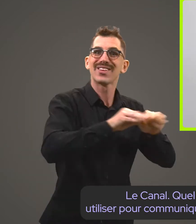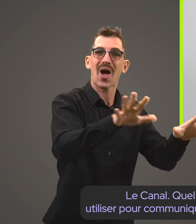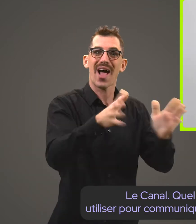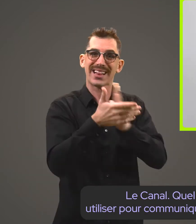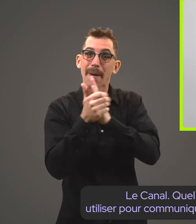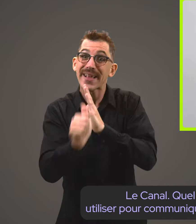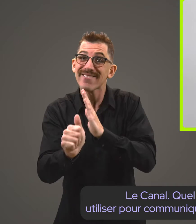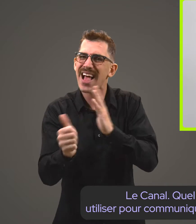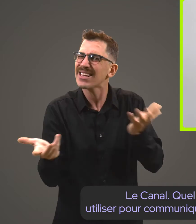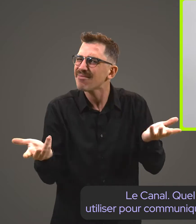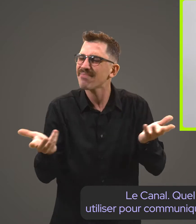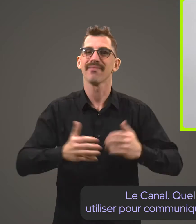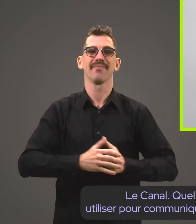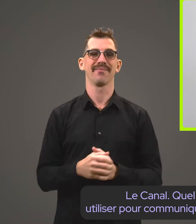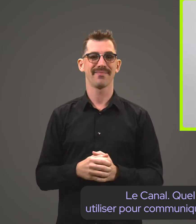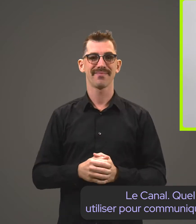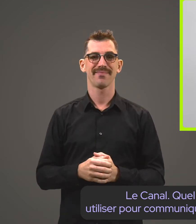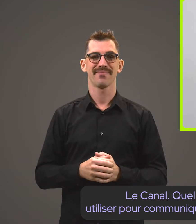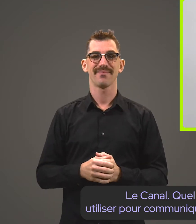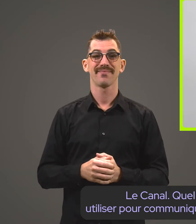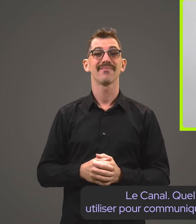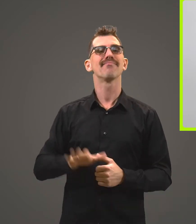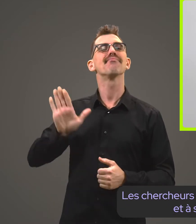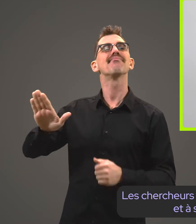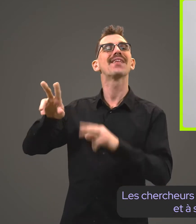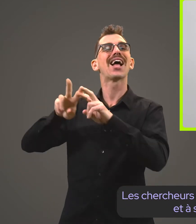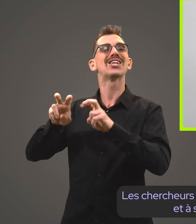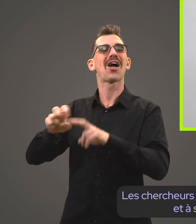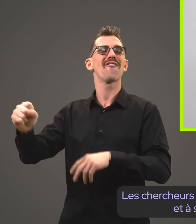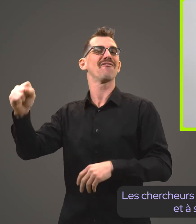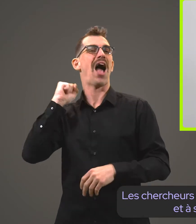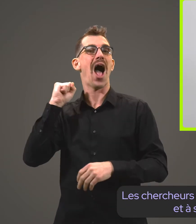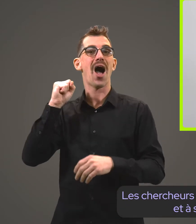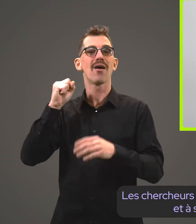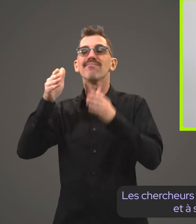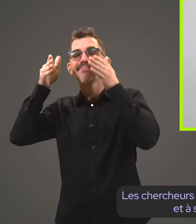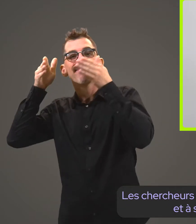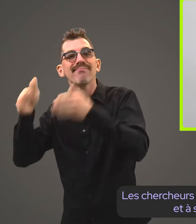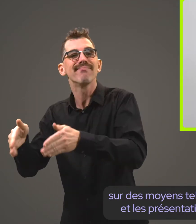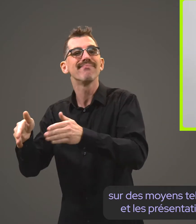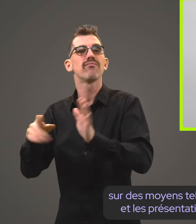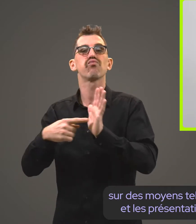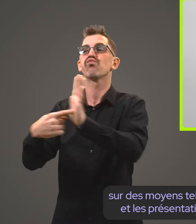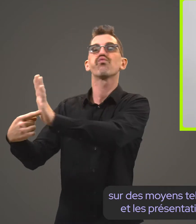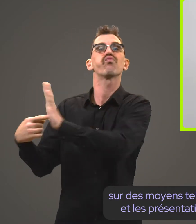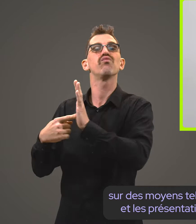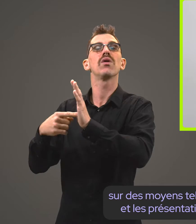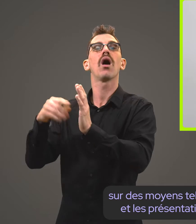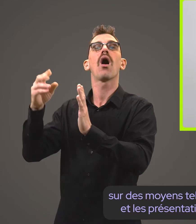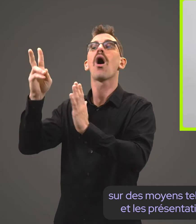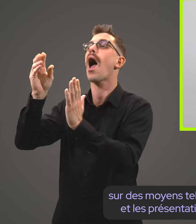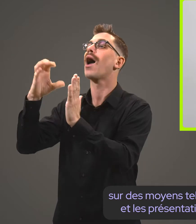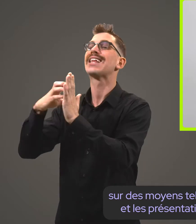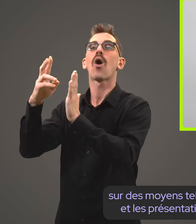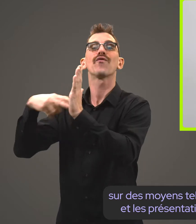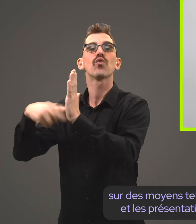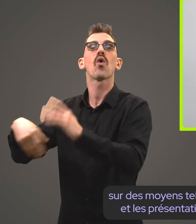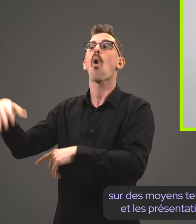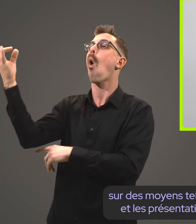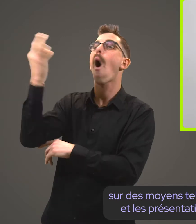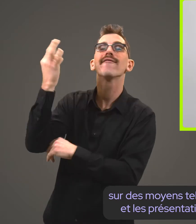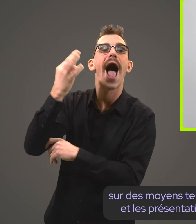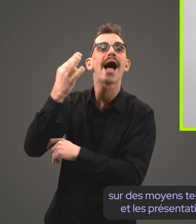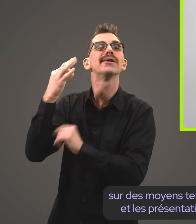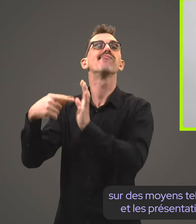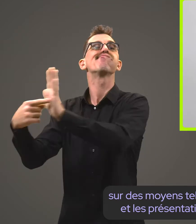to communicate our findings effectively? Researchers tend to value and focus on traditional products such as journal